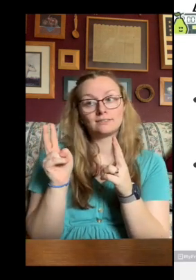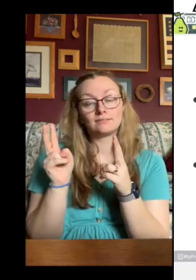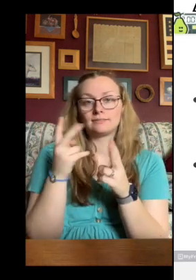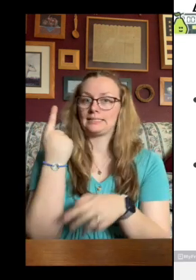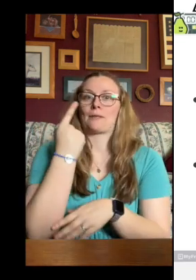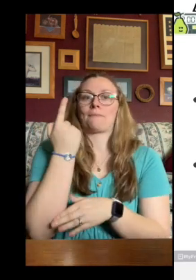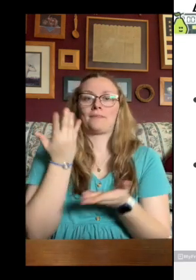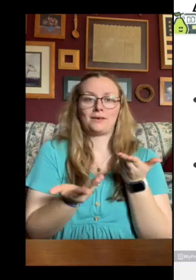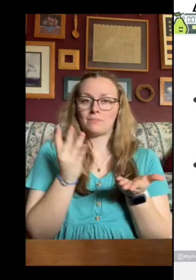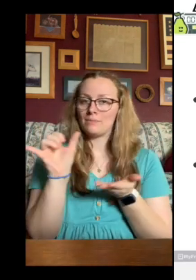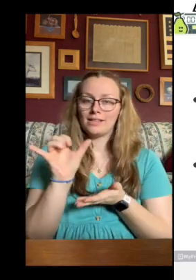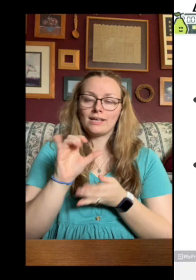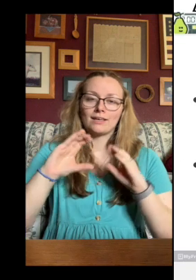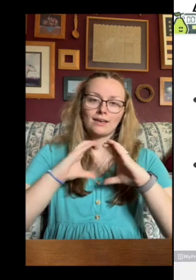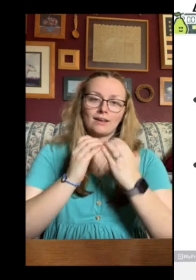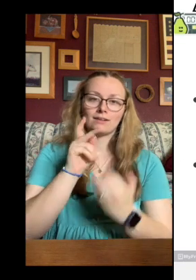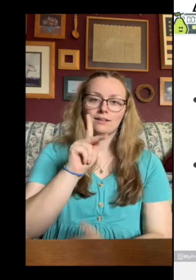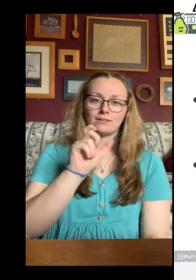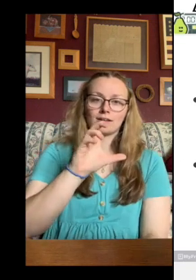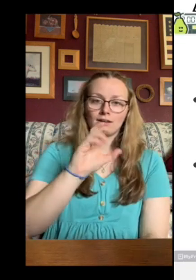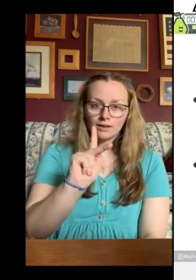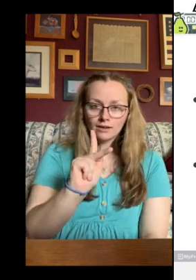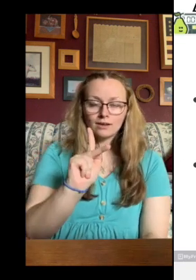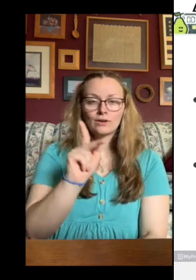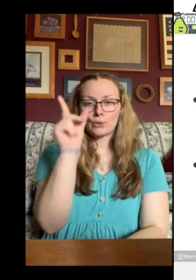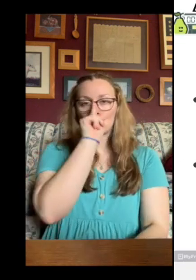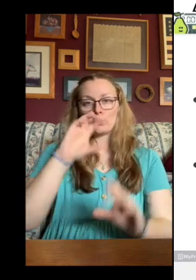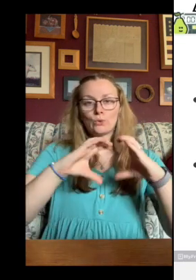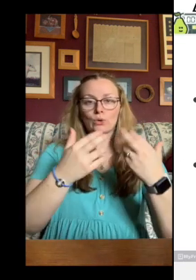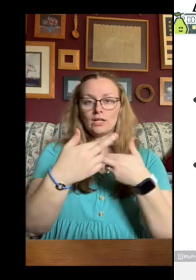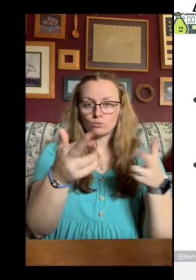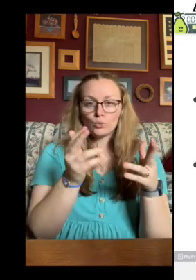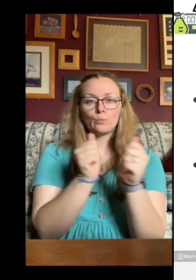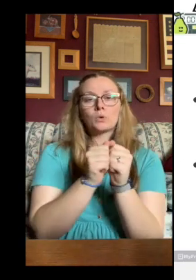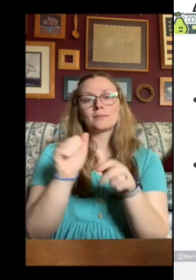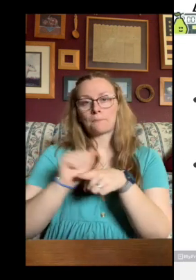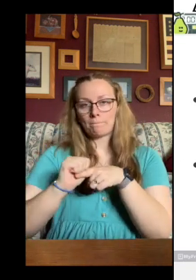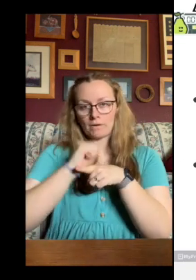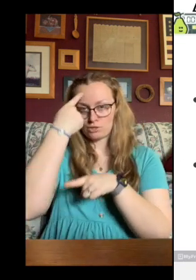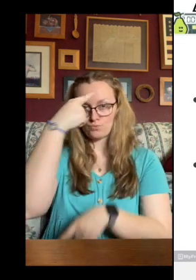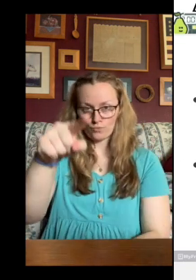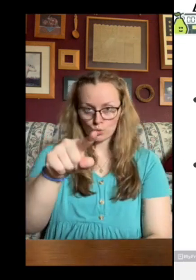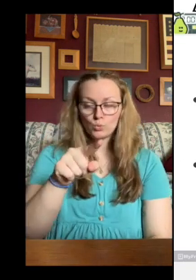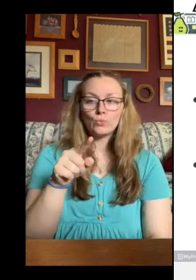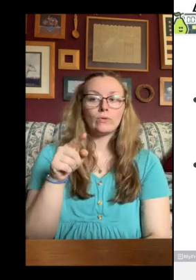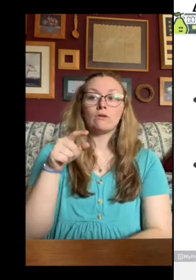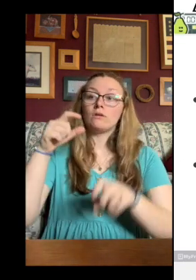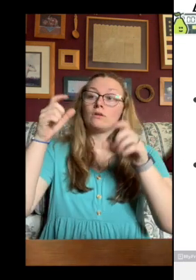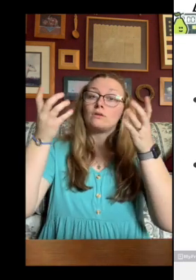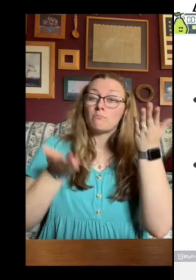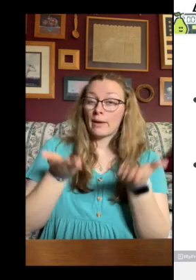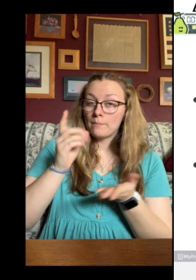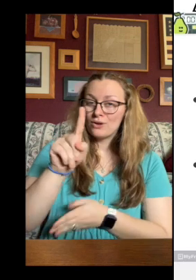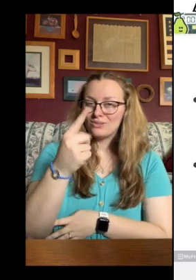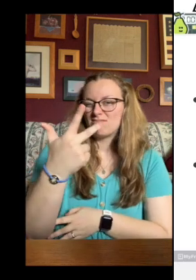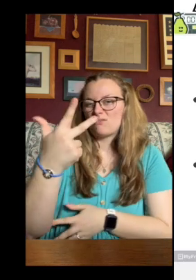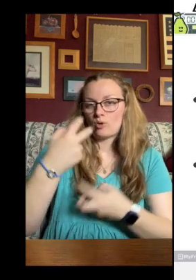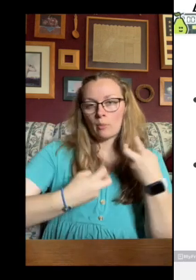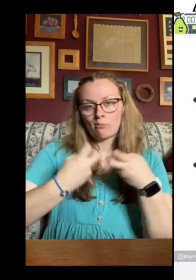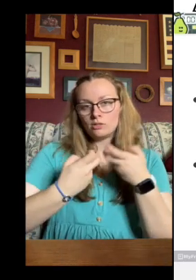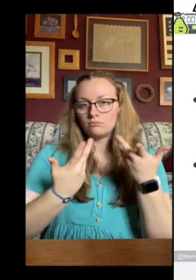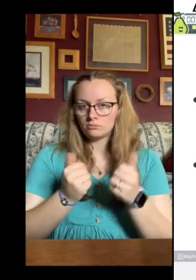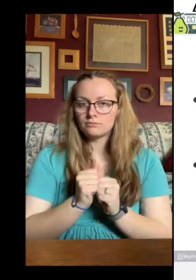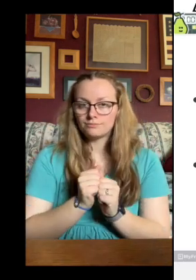kick on a Google Classroom with some little practice for you, okay? It might only be like 3 problems. Okay, I'm going to be making